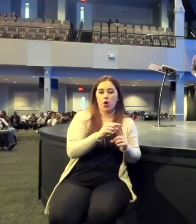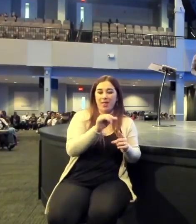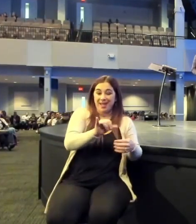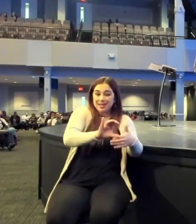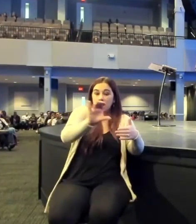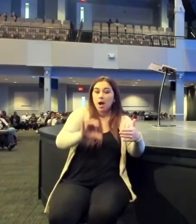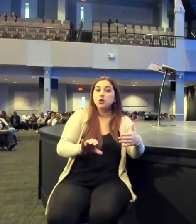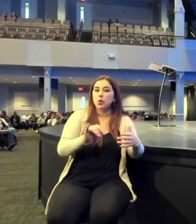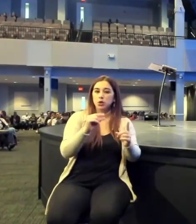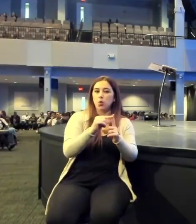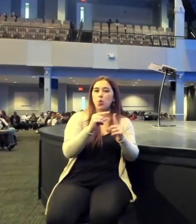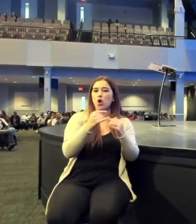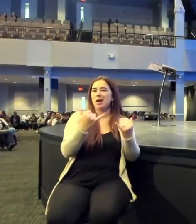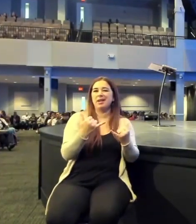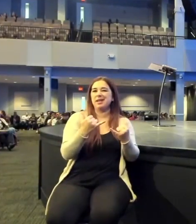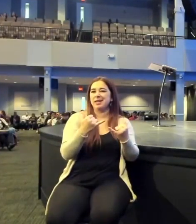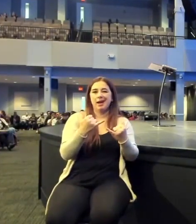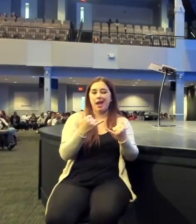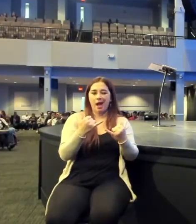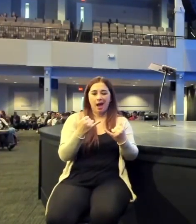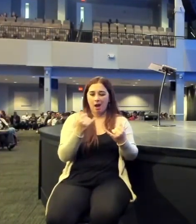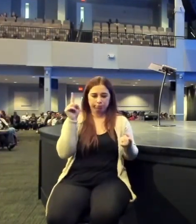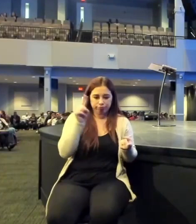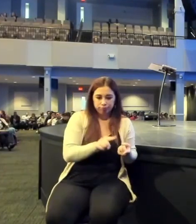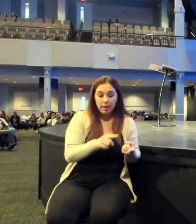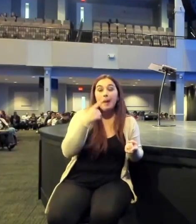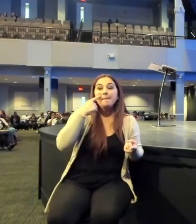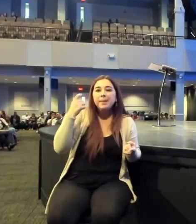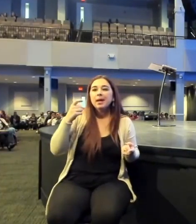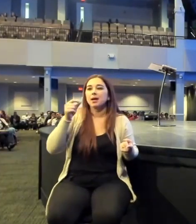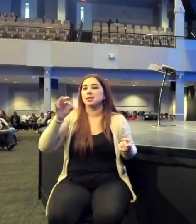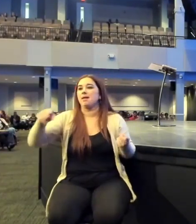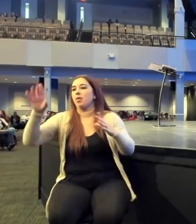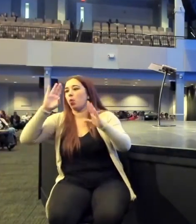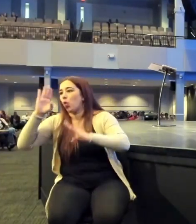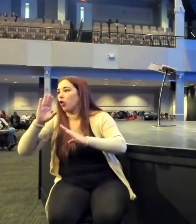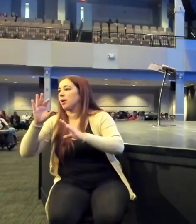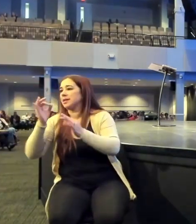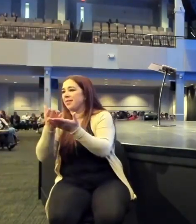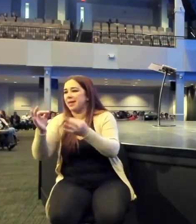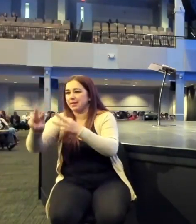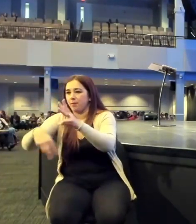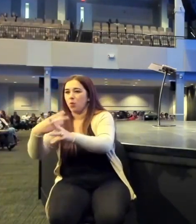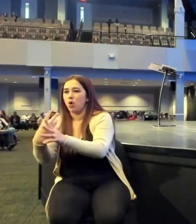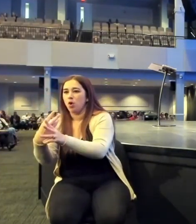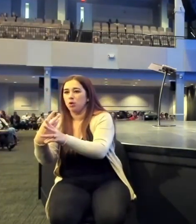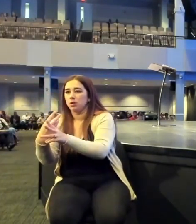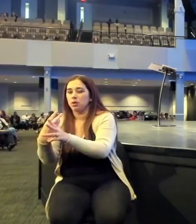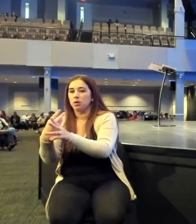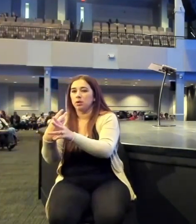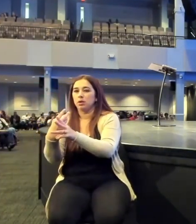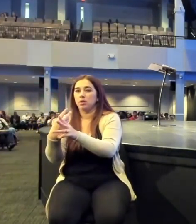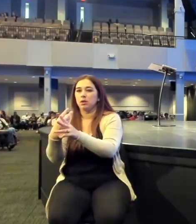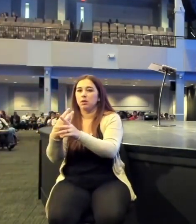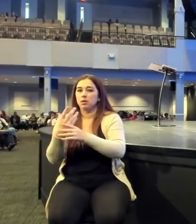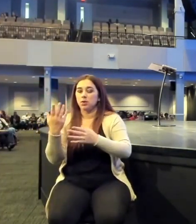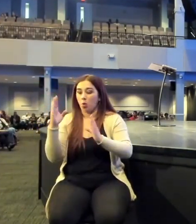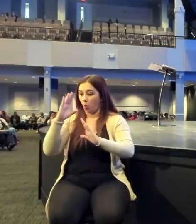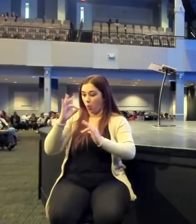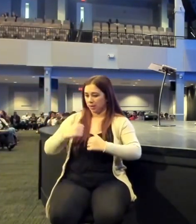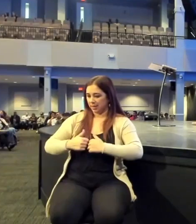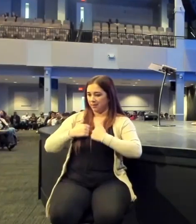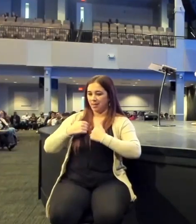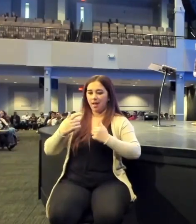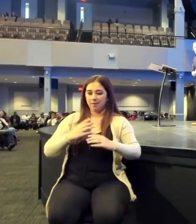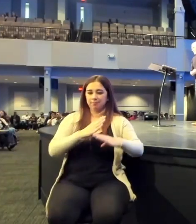consequence? The word is choked because of what? One aspect of it is the worries of life,